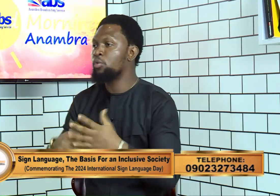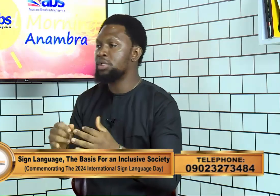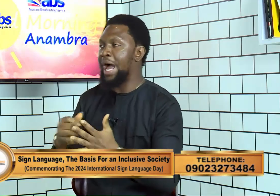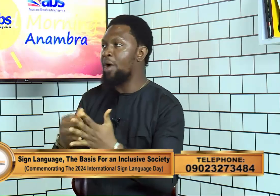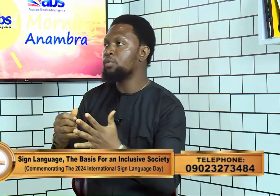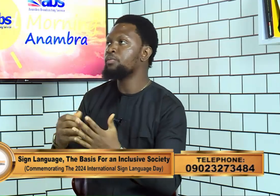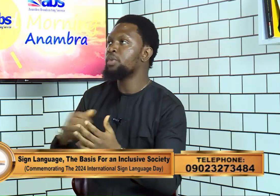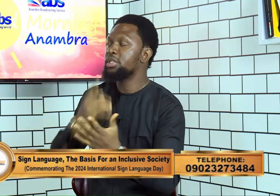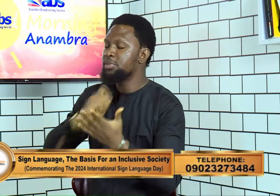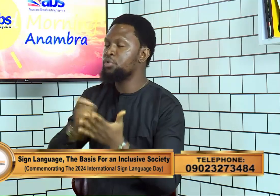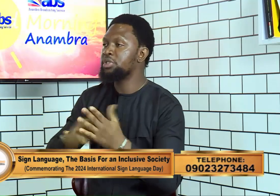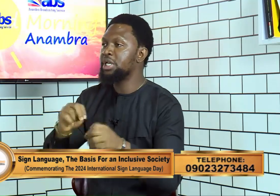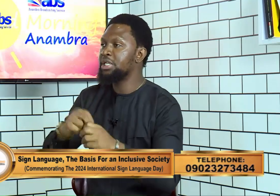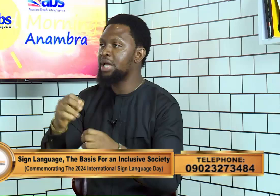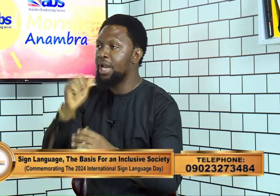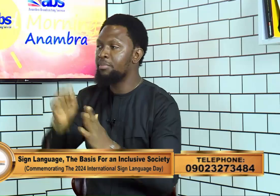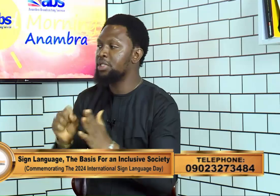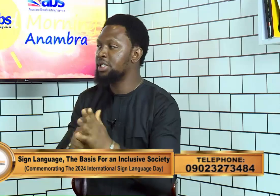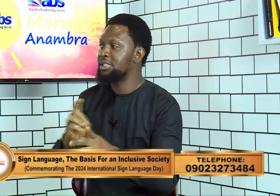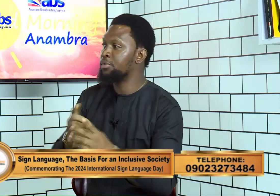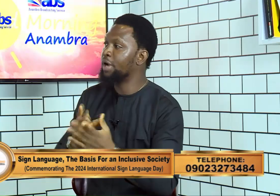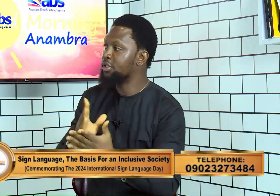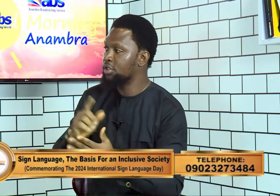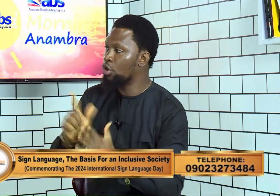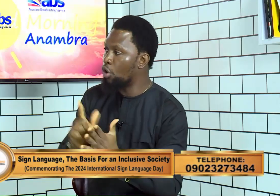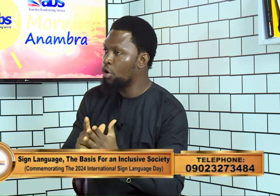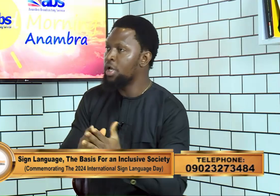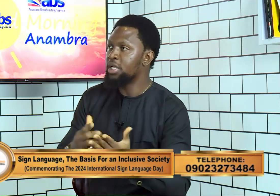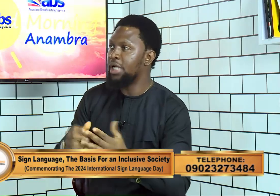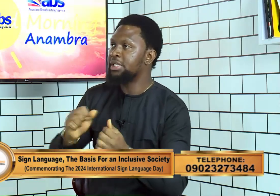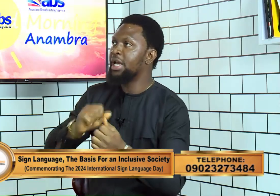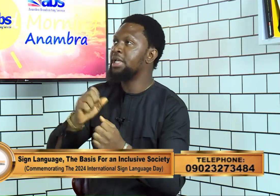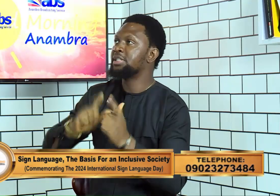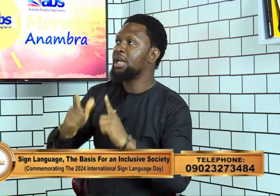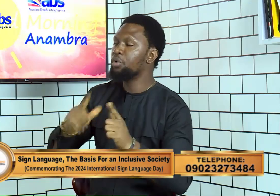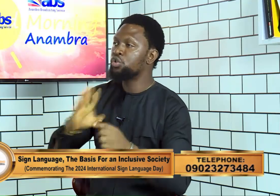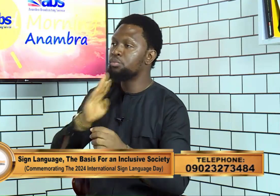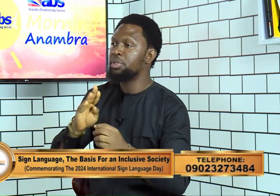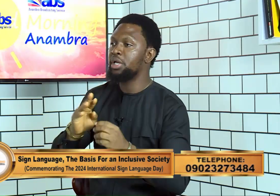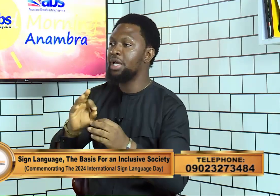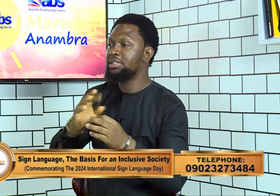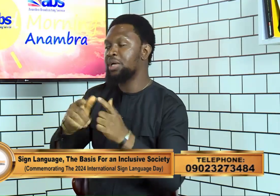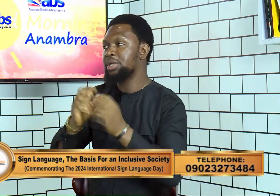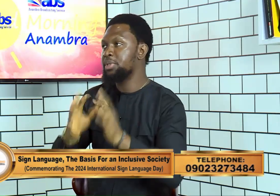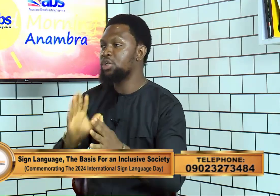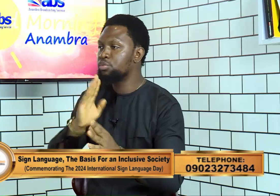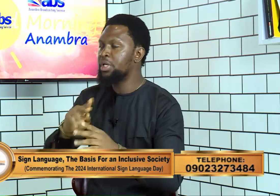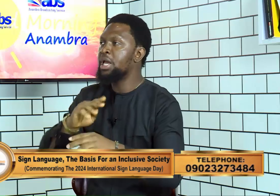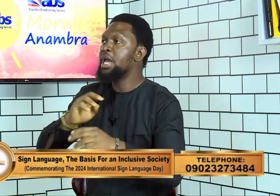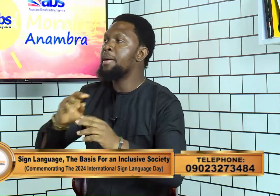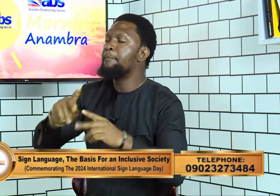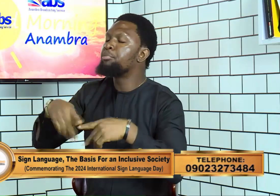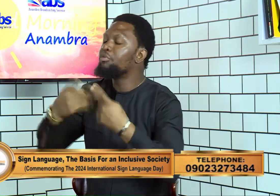like how it is being written in the Anambra State Disability Rights Law, that sign language interpreter should